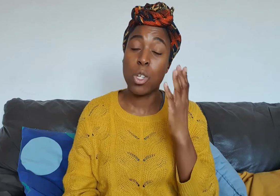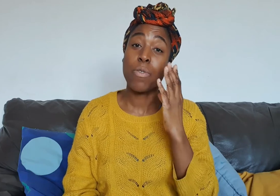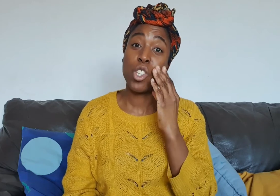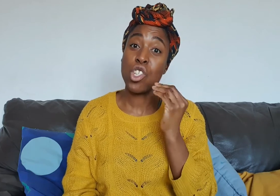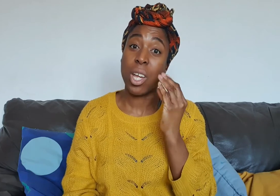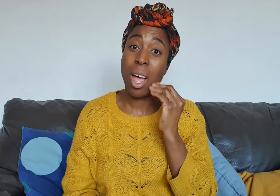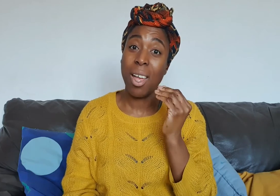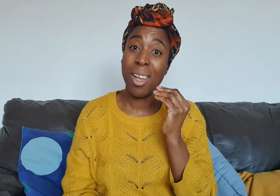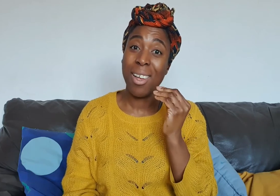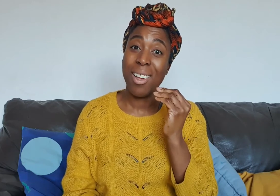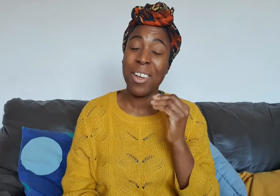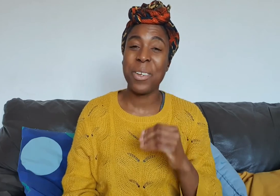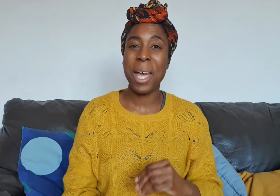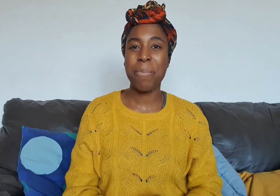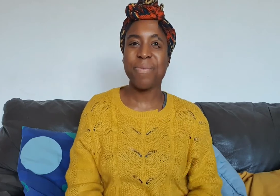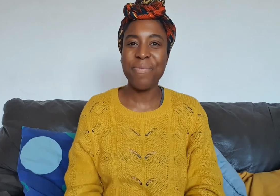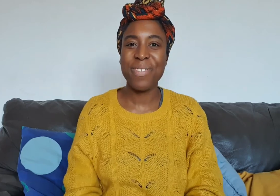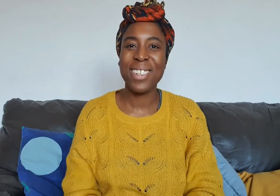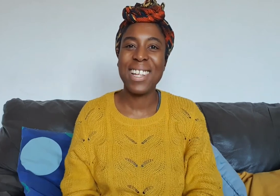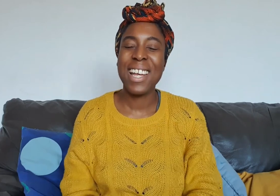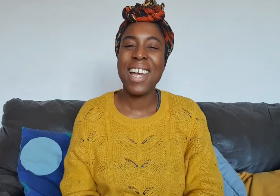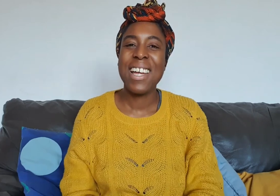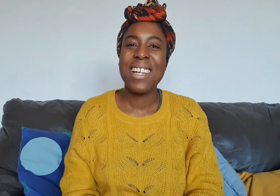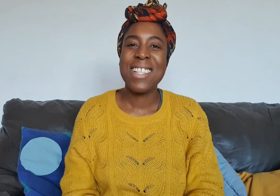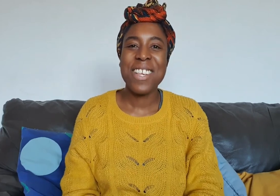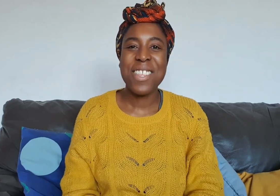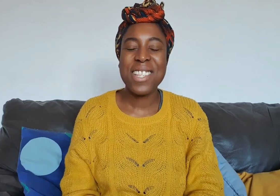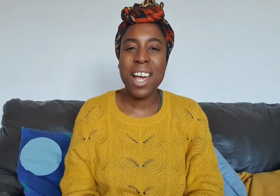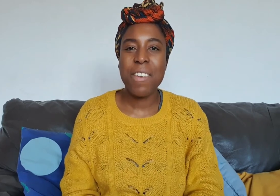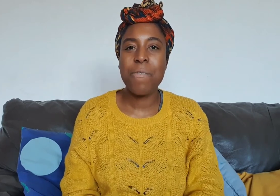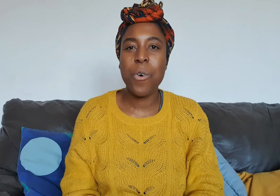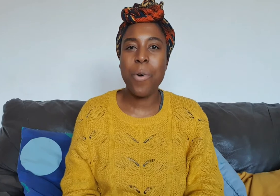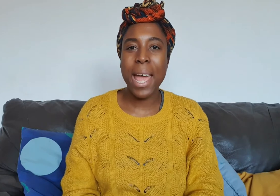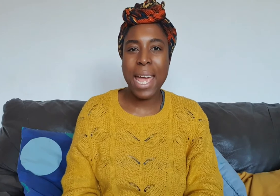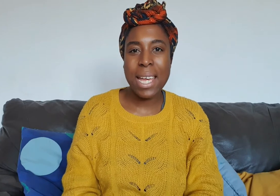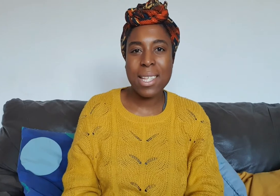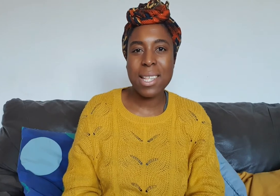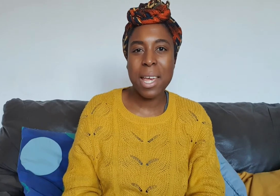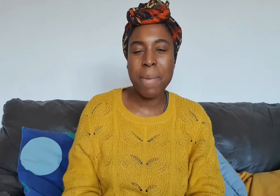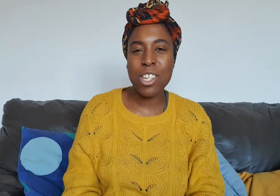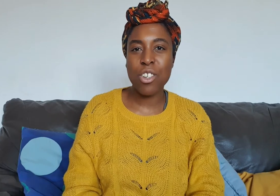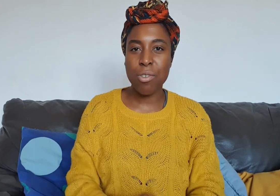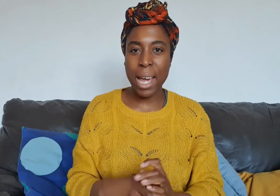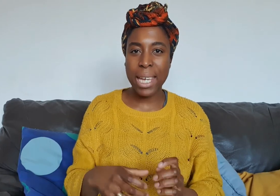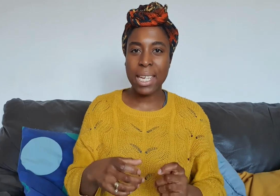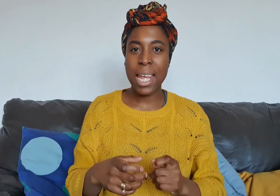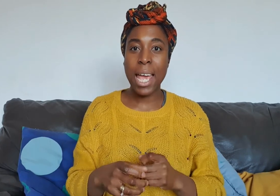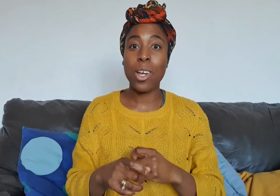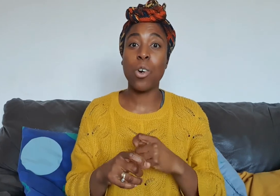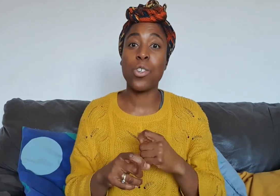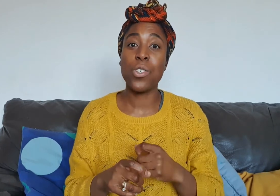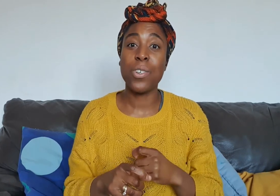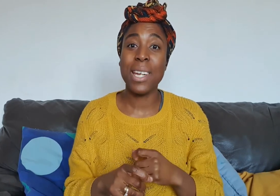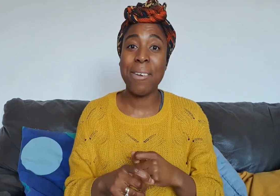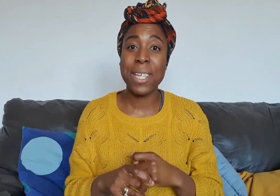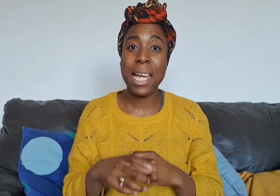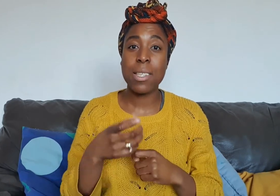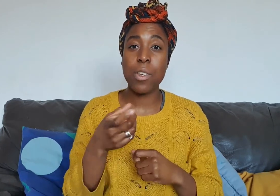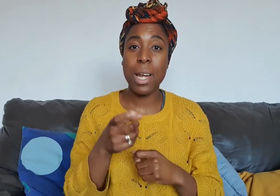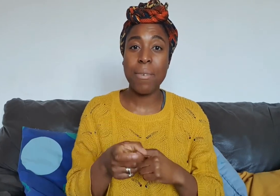of the sugar. Okay. So the sign for eggs, imagine cracking an egg on your left hand. So your left